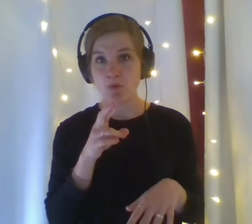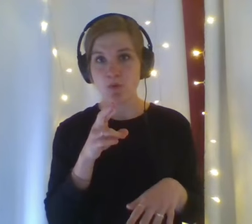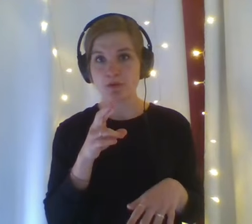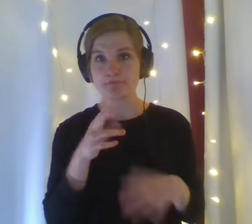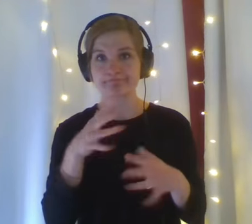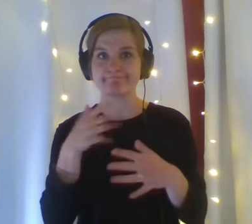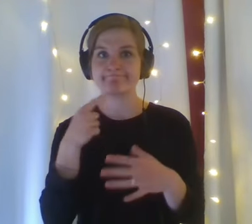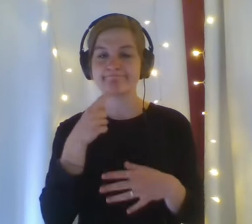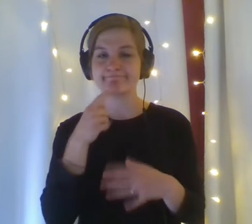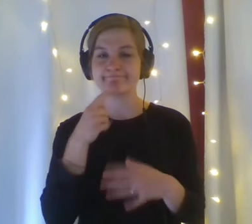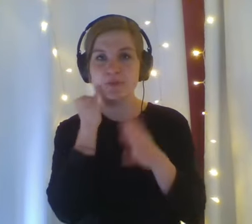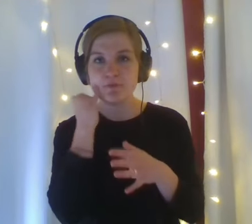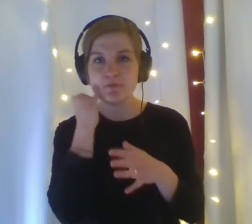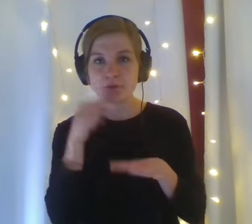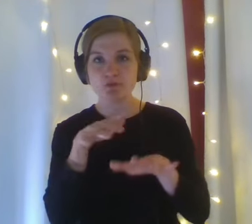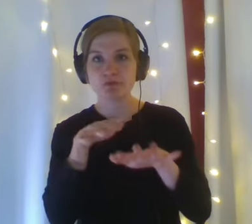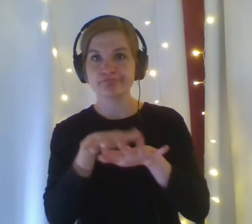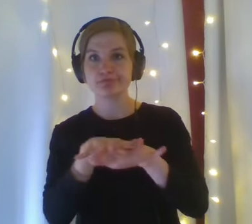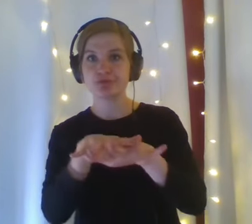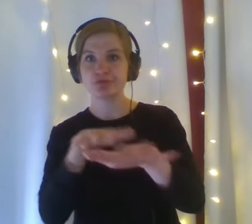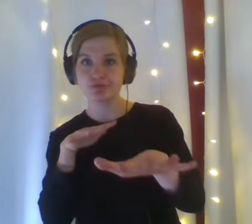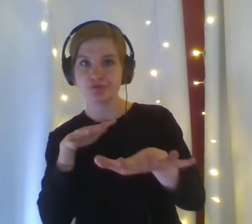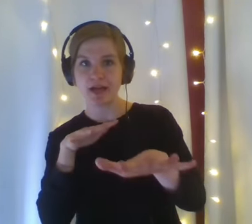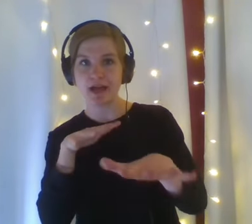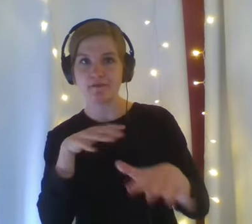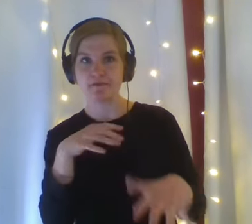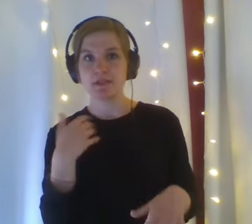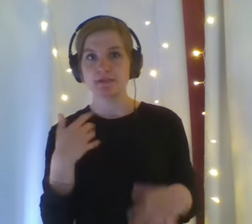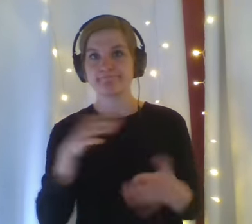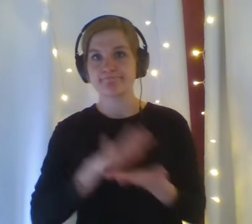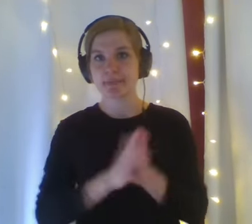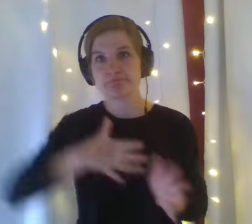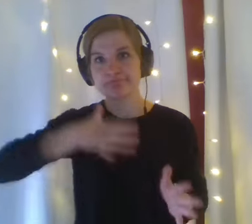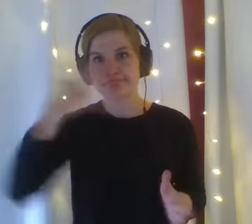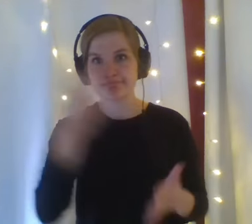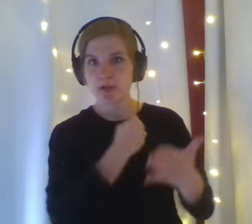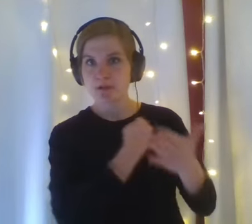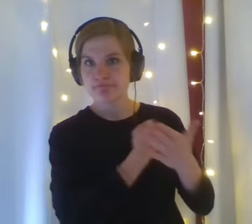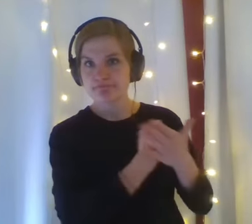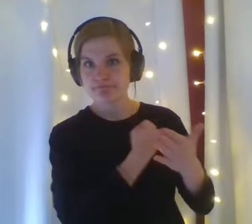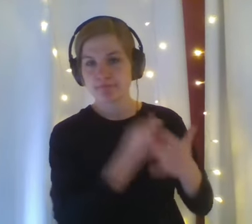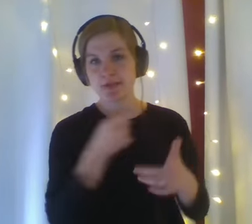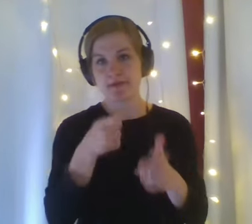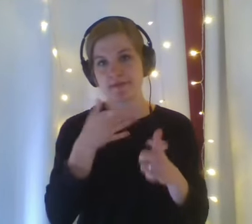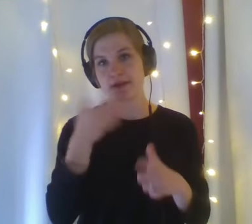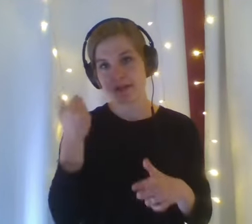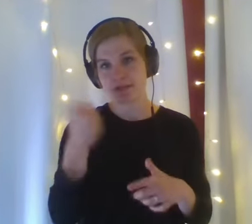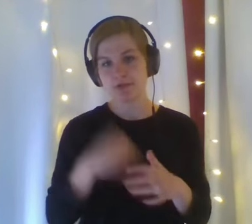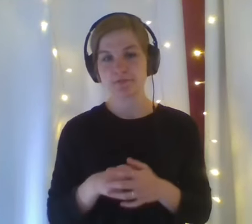pressure goes up a little bit and things start working a little more rapidly. Our heart is going to have several primary functions. Using